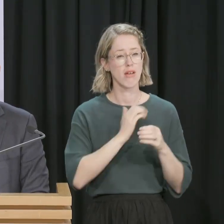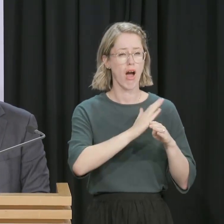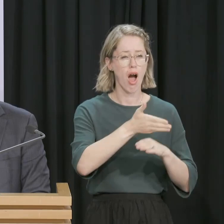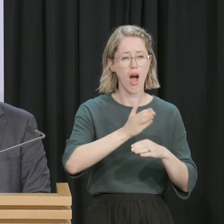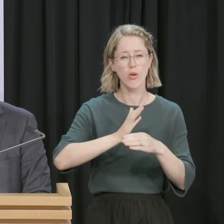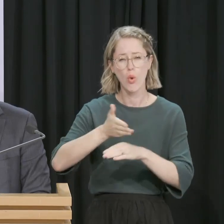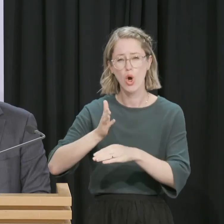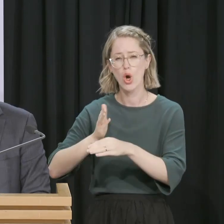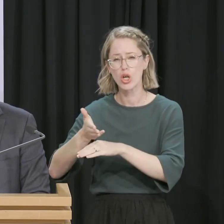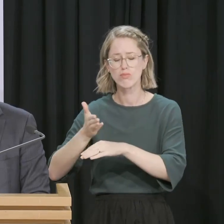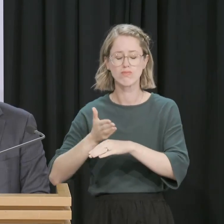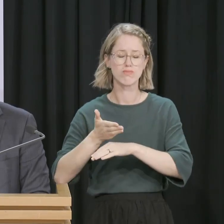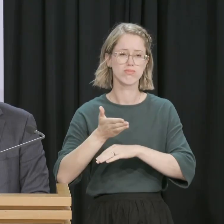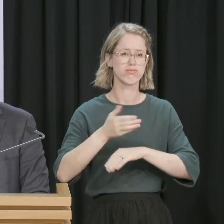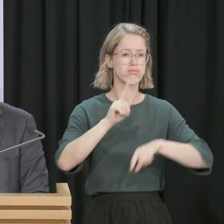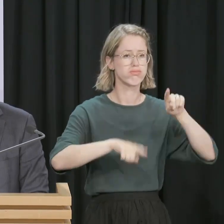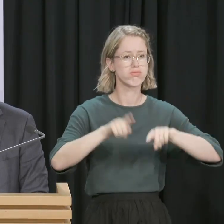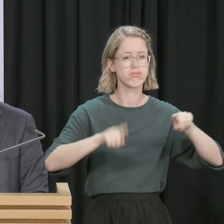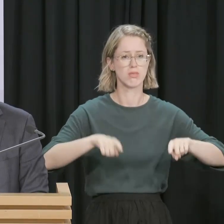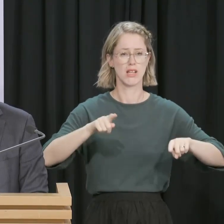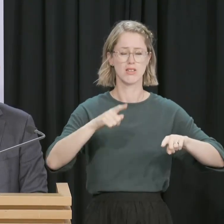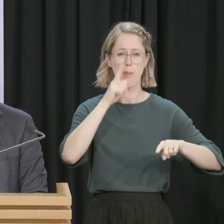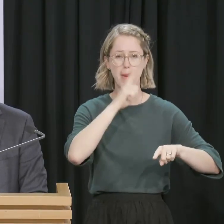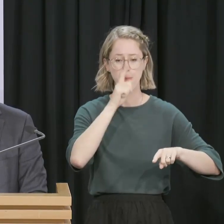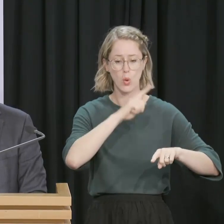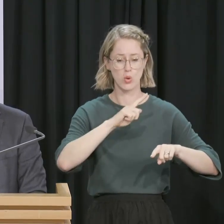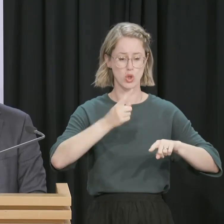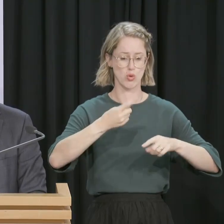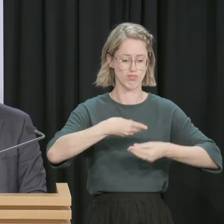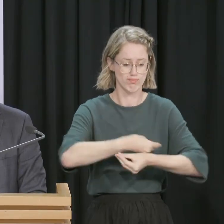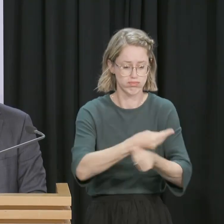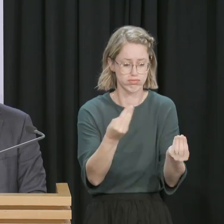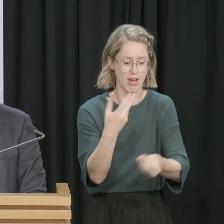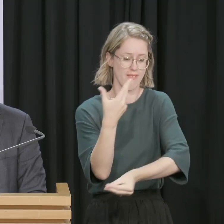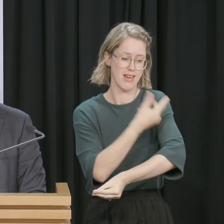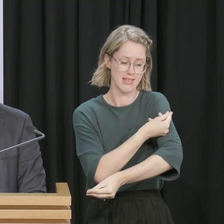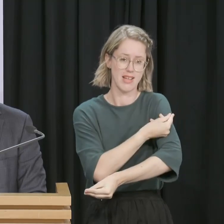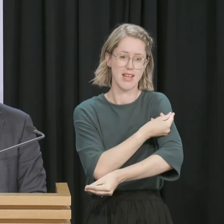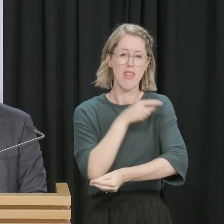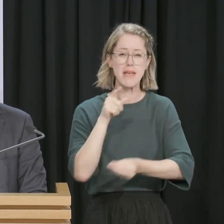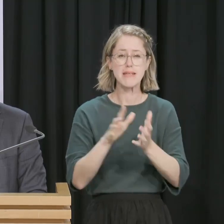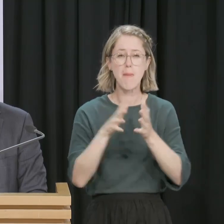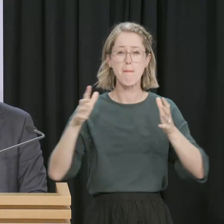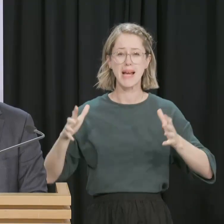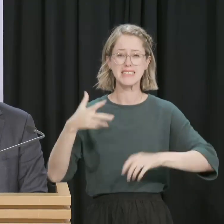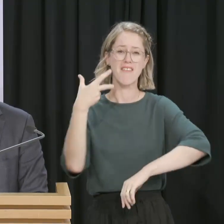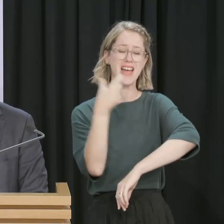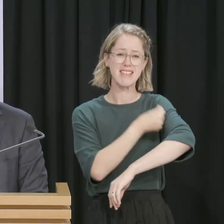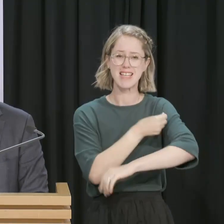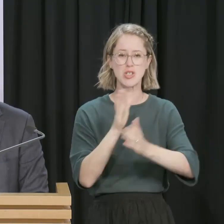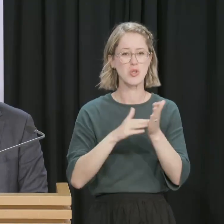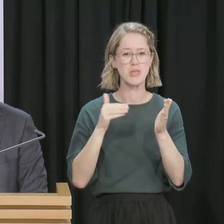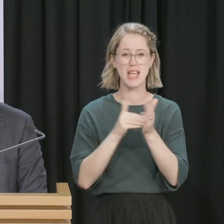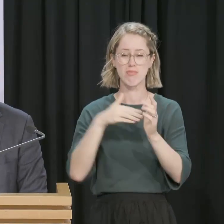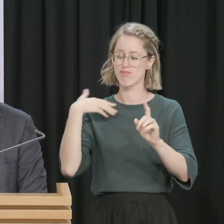across a very wide range of people to roll out an immunisation program of this size, the largest such undertaking New Zealand